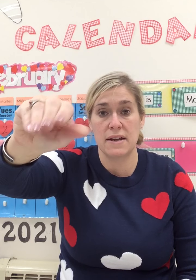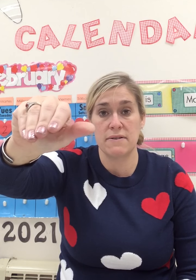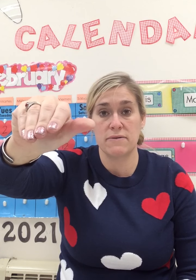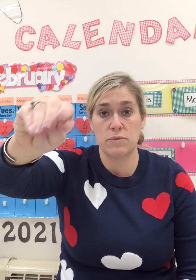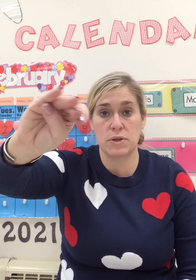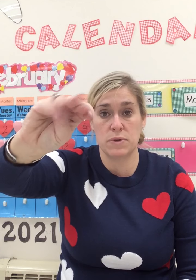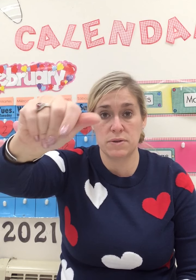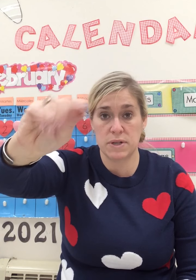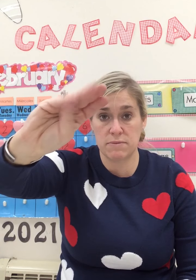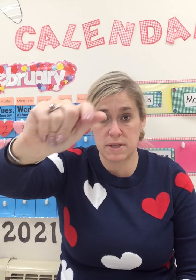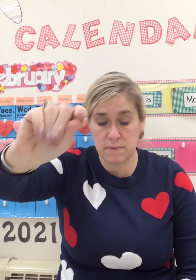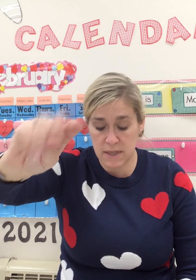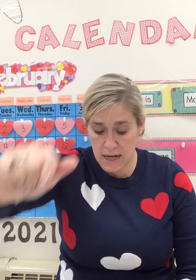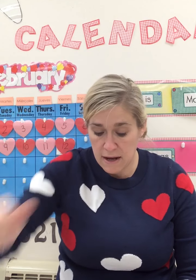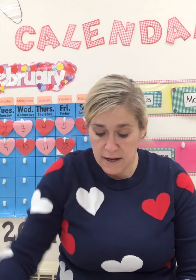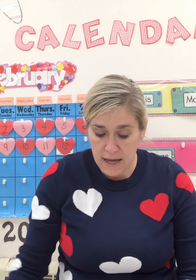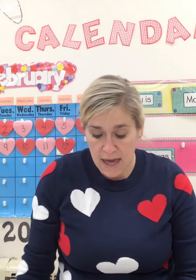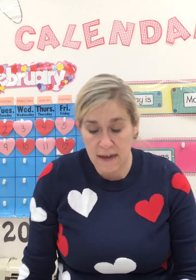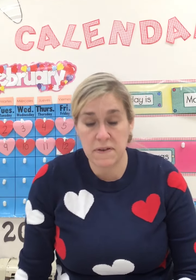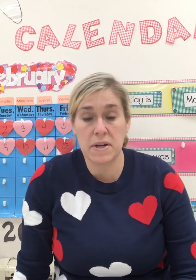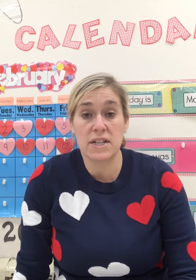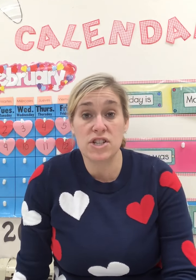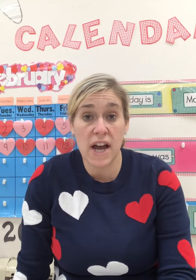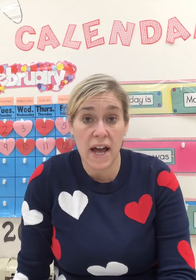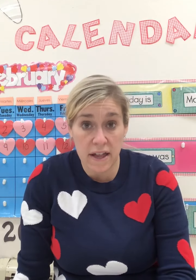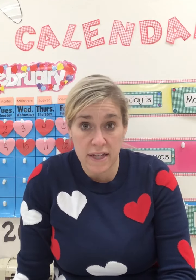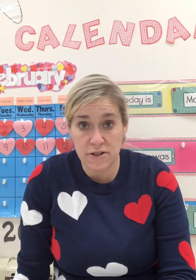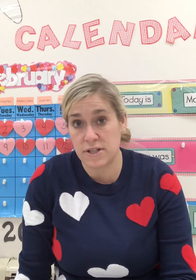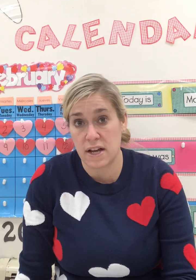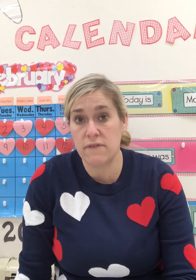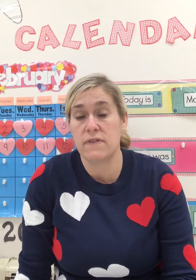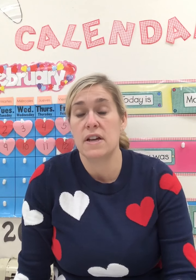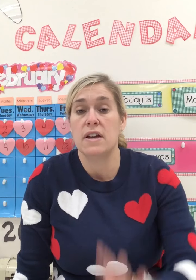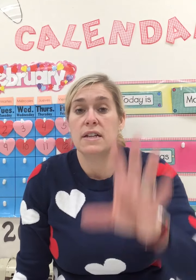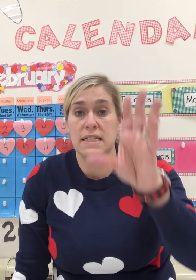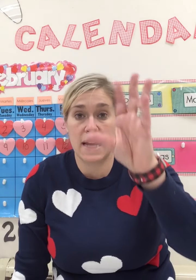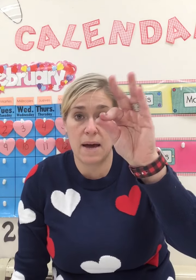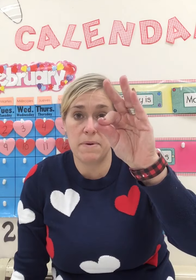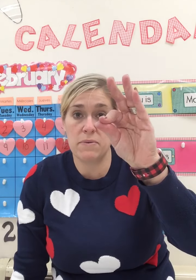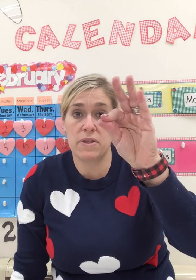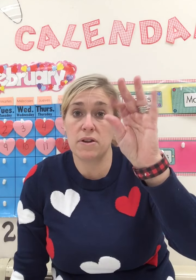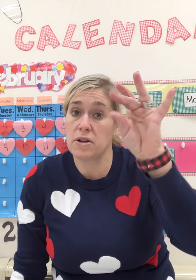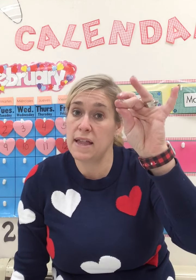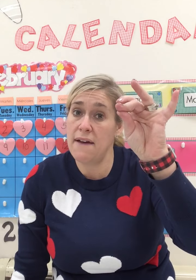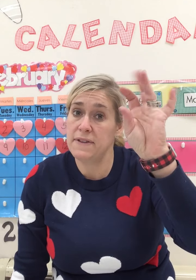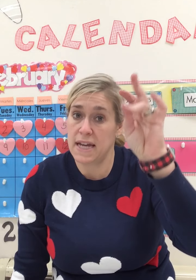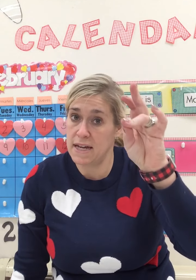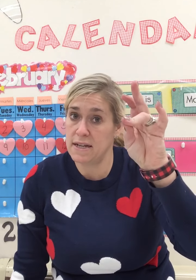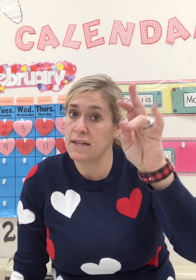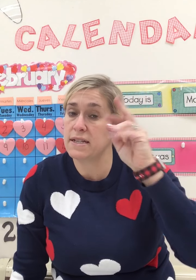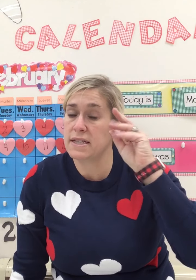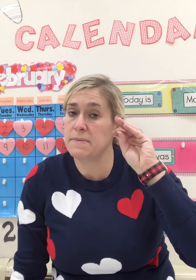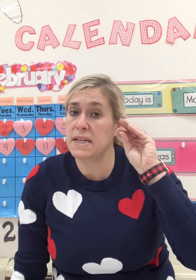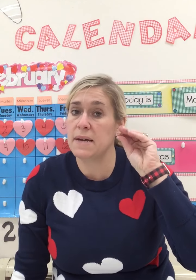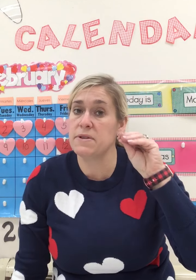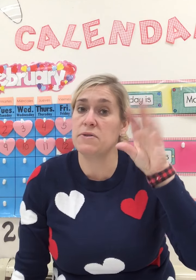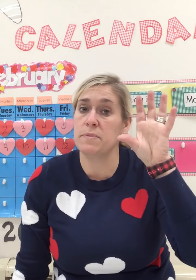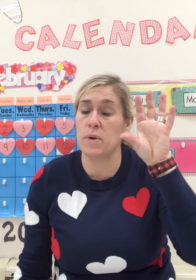it. Okay, if you want to challenge yourself, tap it with your left hand. Because sometimes you'll want to